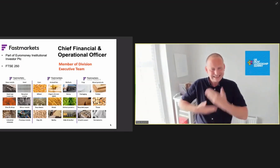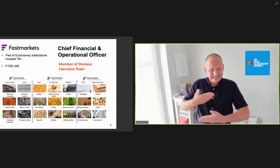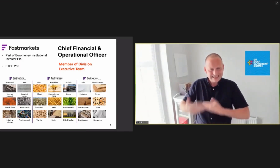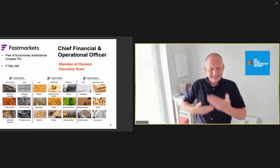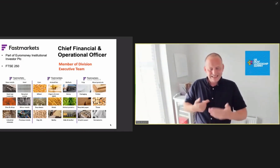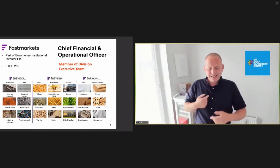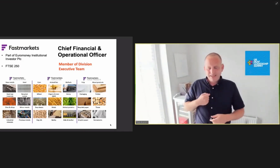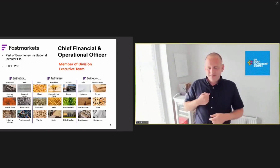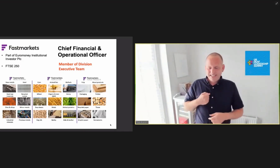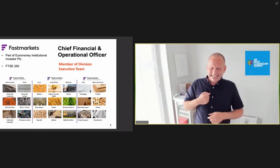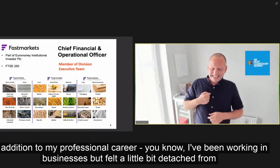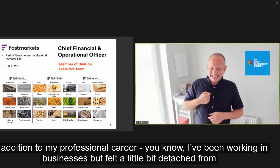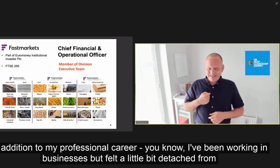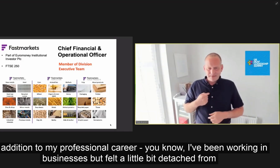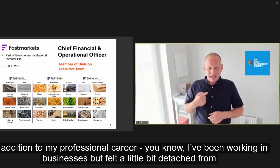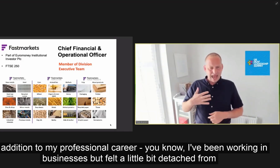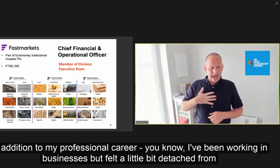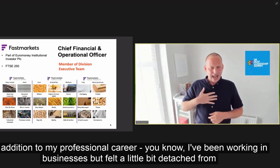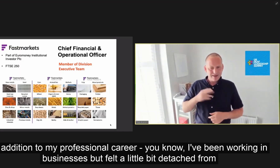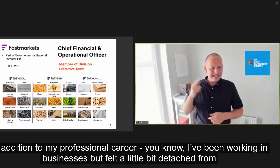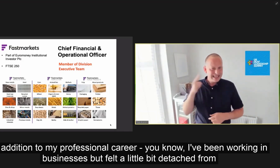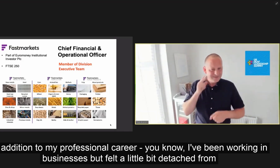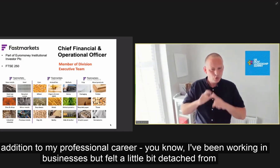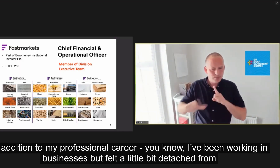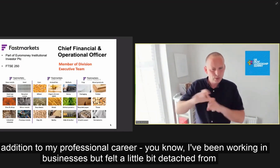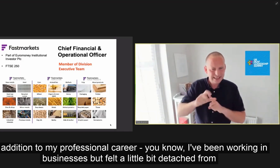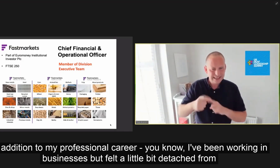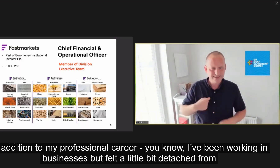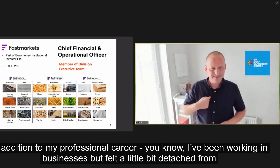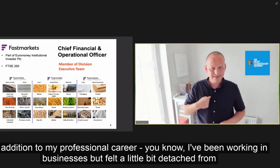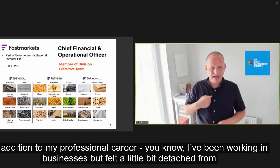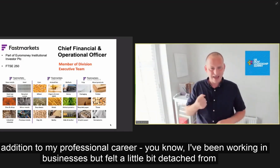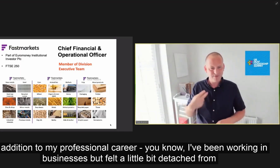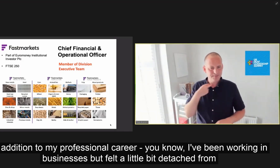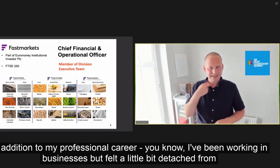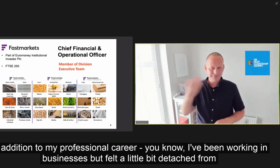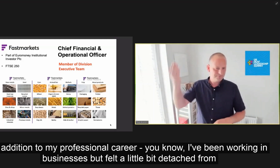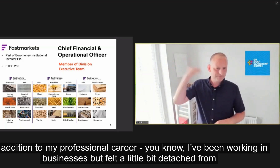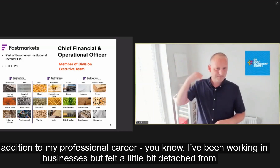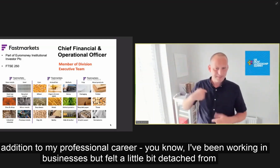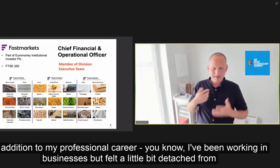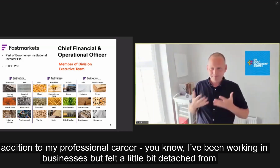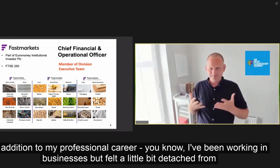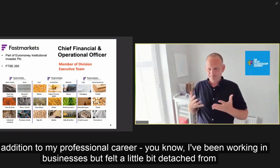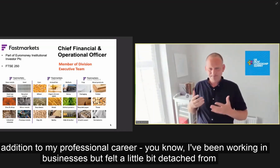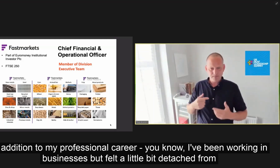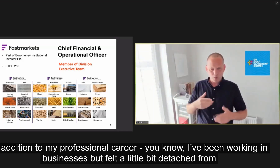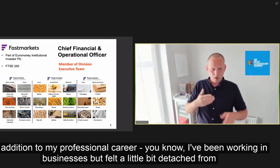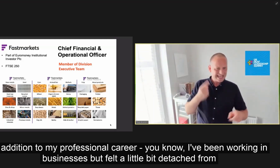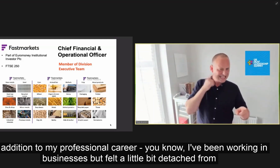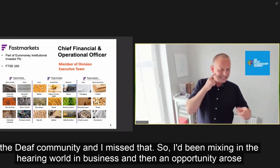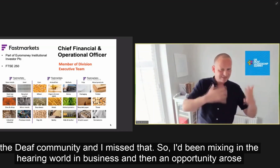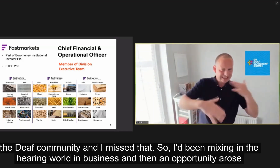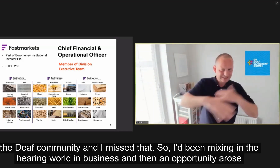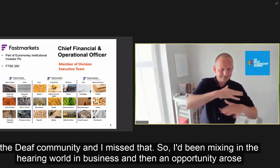And in addition to my professional career, I've been working in the business, but felt a little bit detached from the deaf community. And I missed